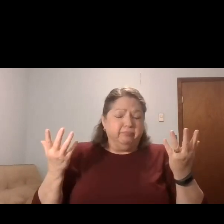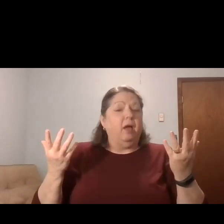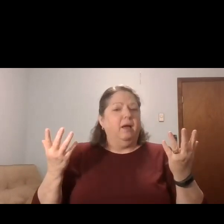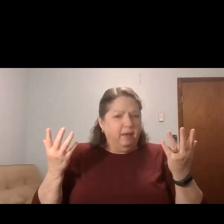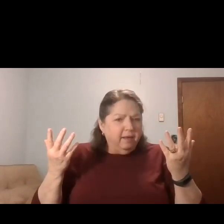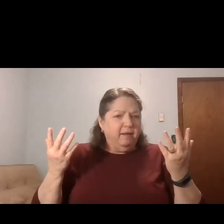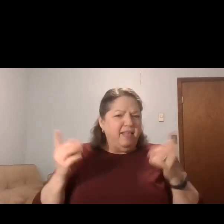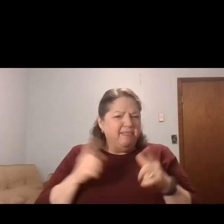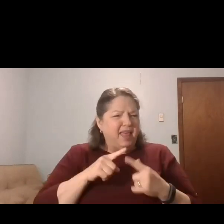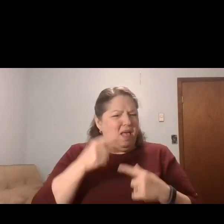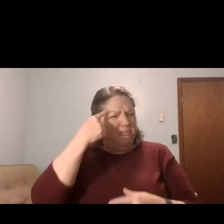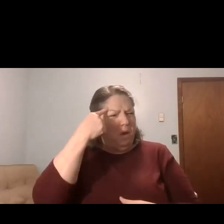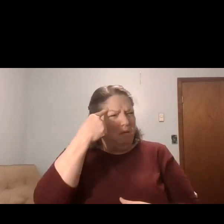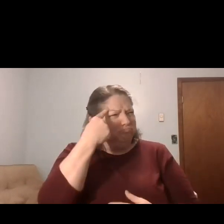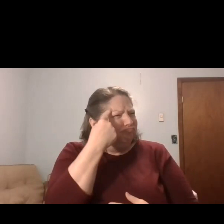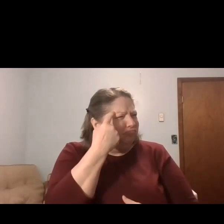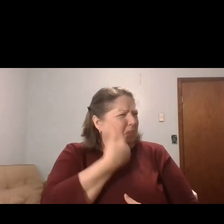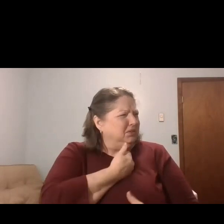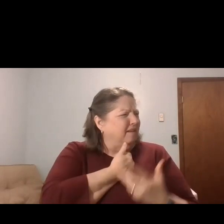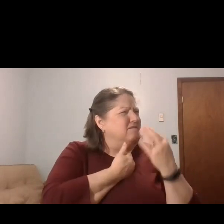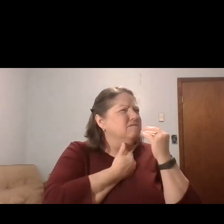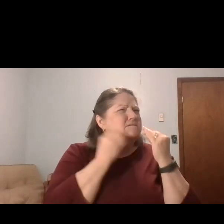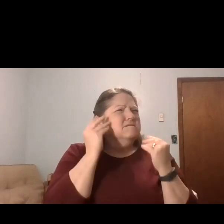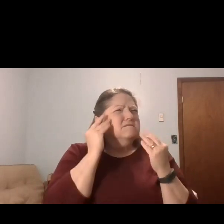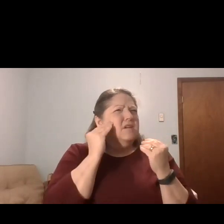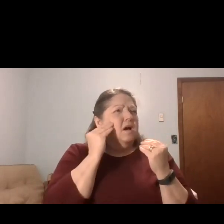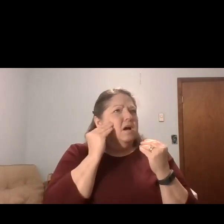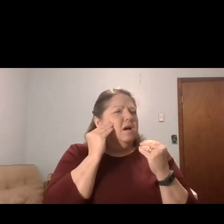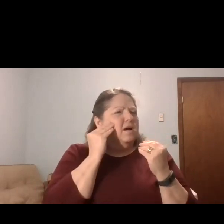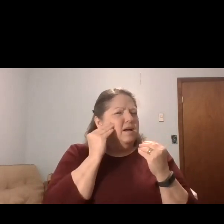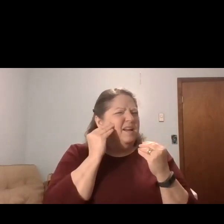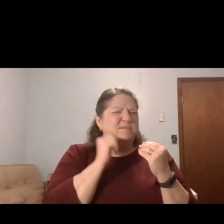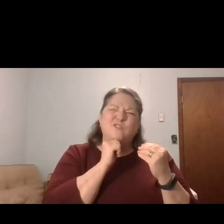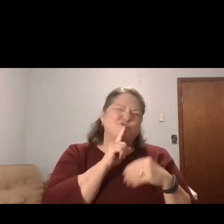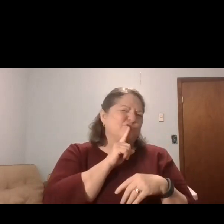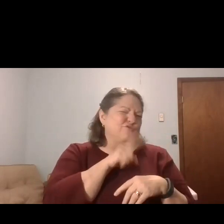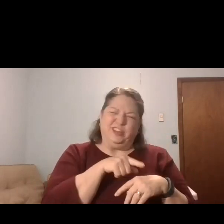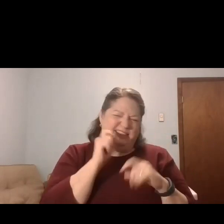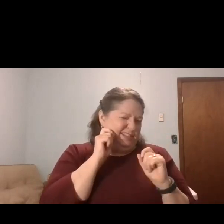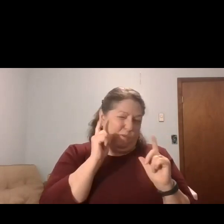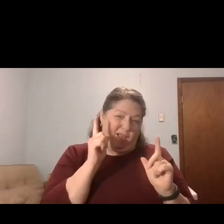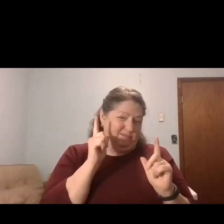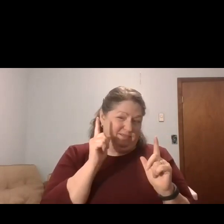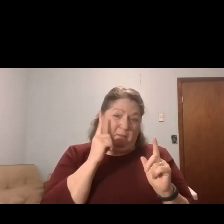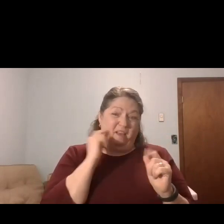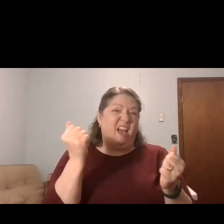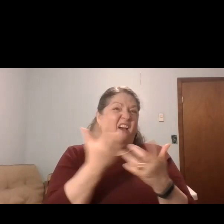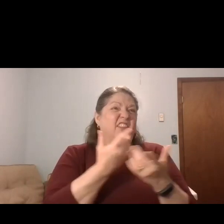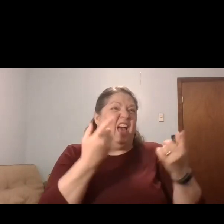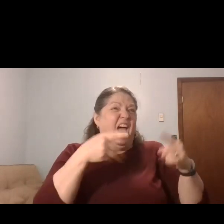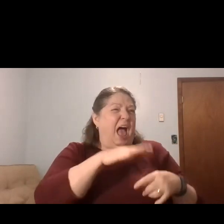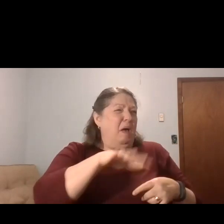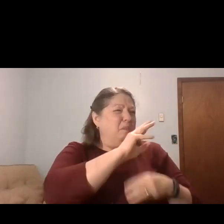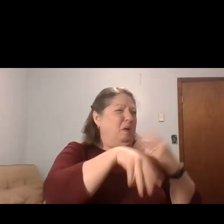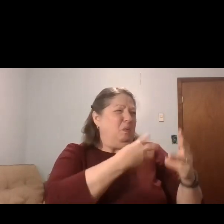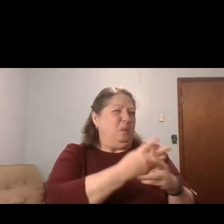thought to myself for a while, and I realized that I wasn't really all that surprised. With all that's going on in our world, it's